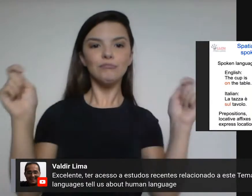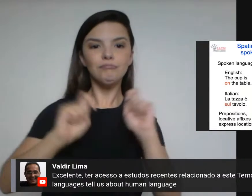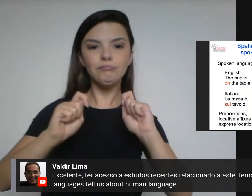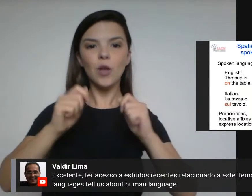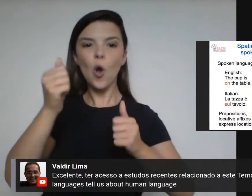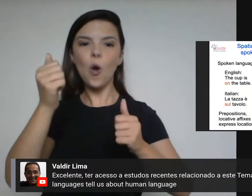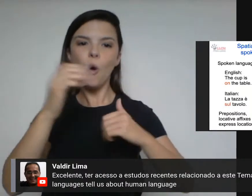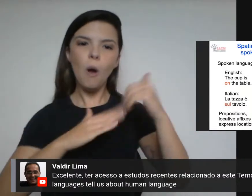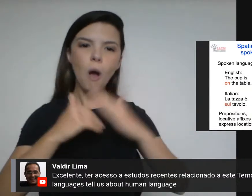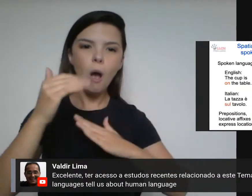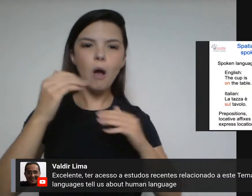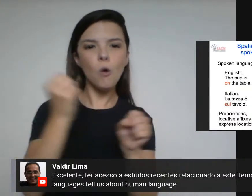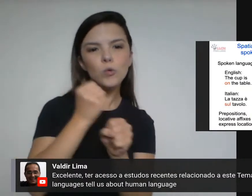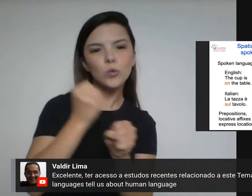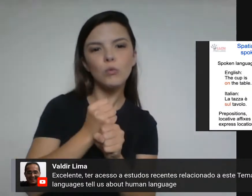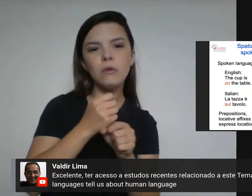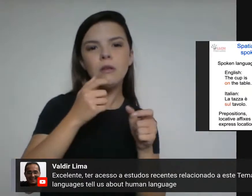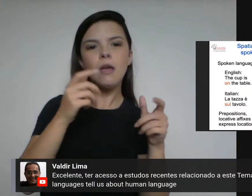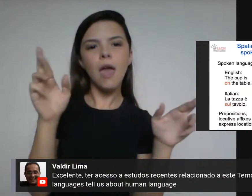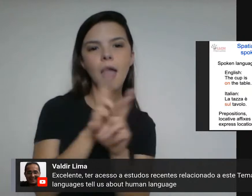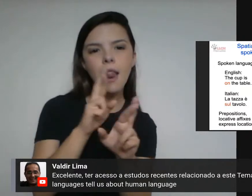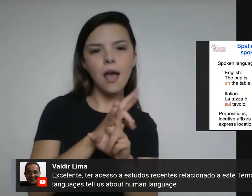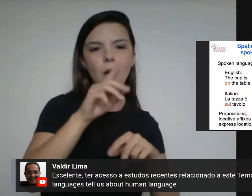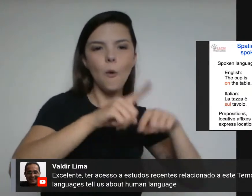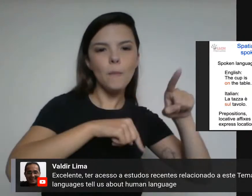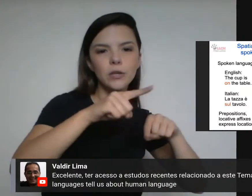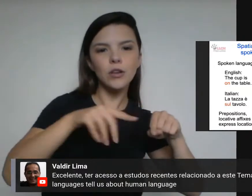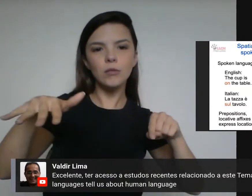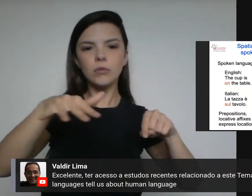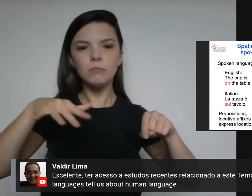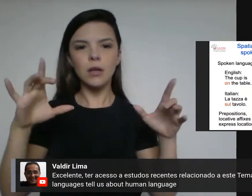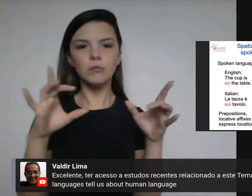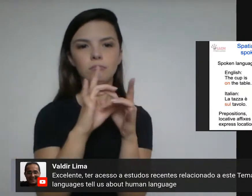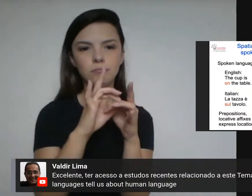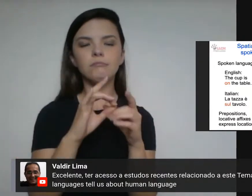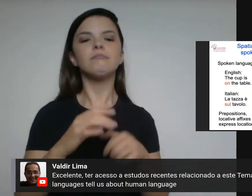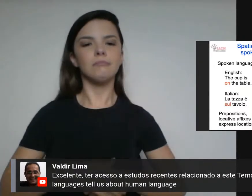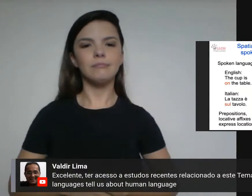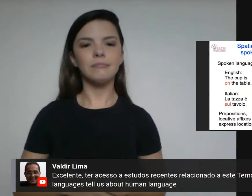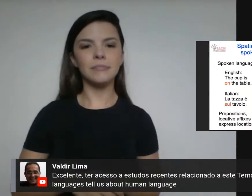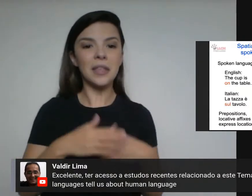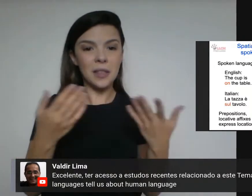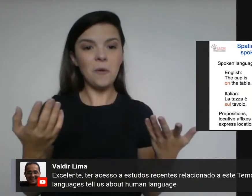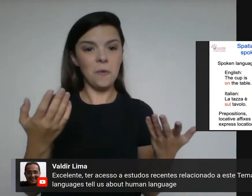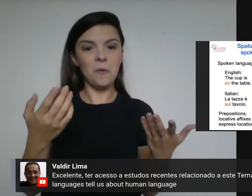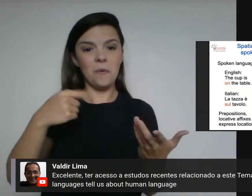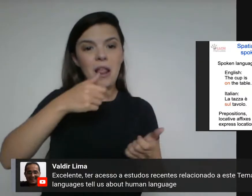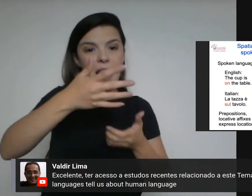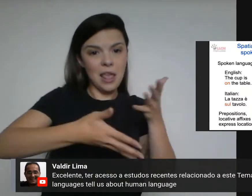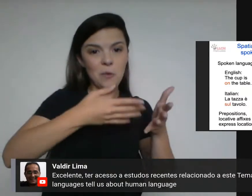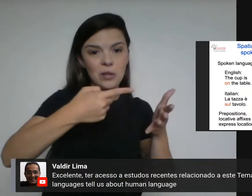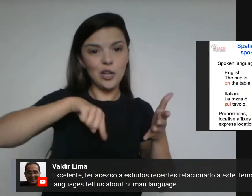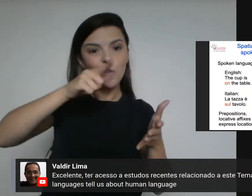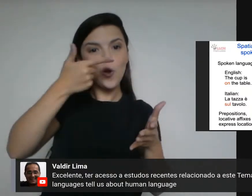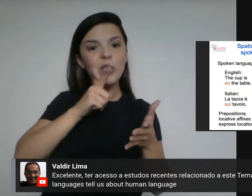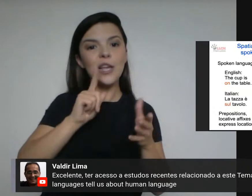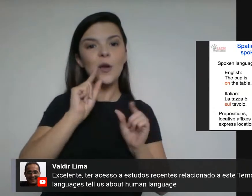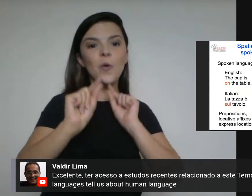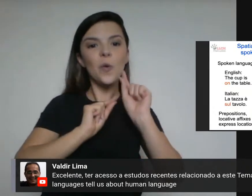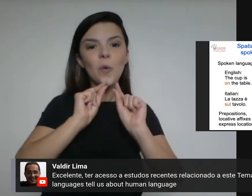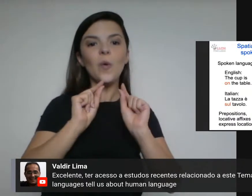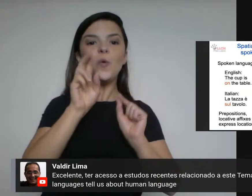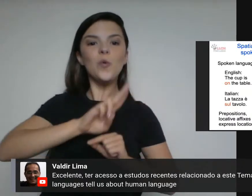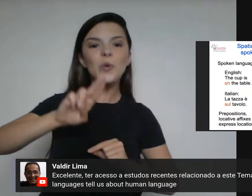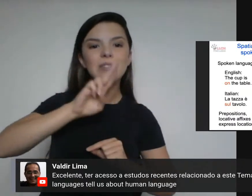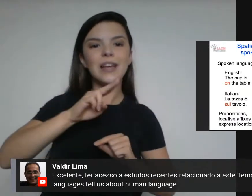And this is related to the biology of language, right? So I have these articulators that can move in space. The tongue